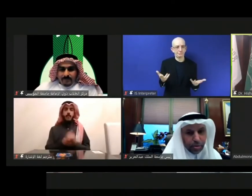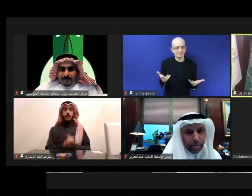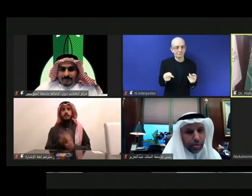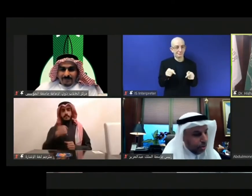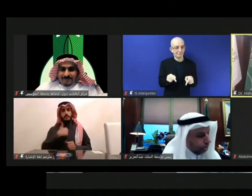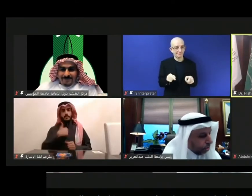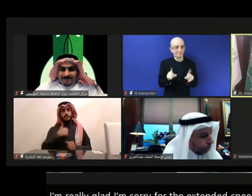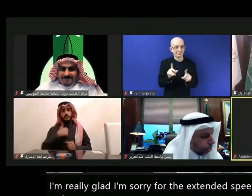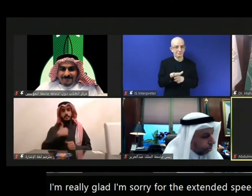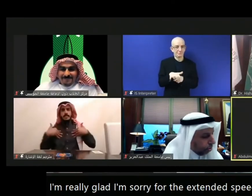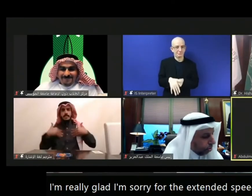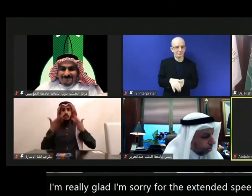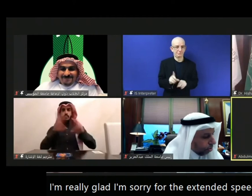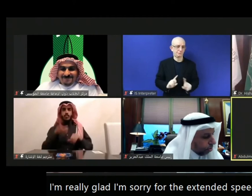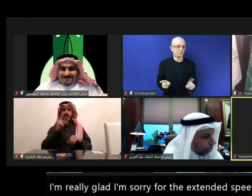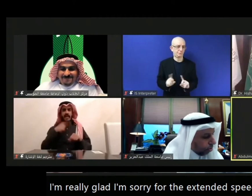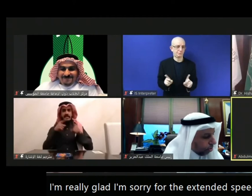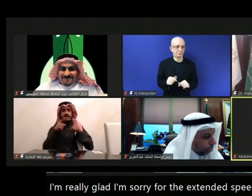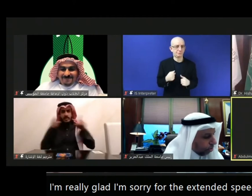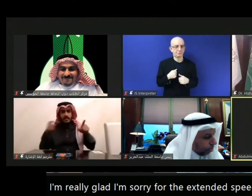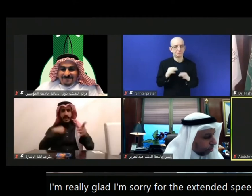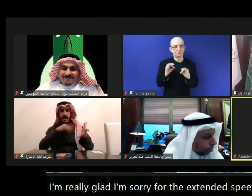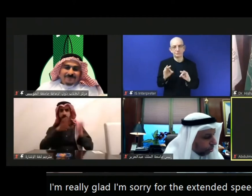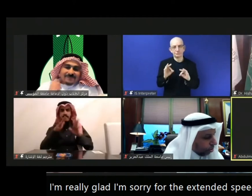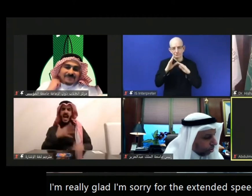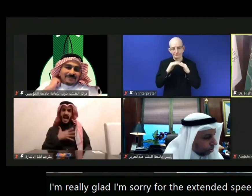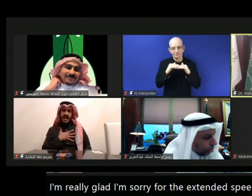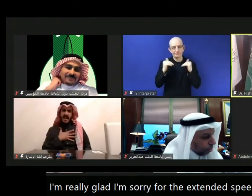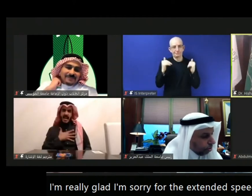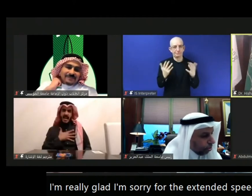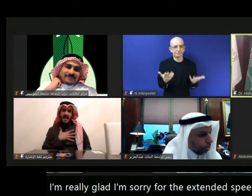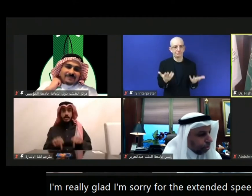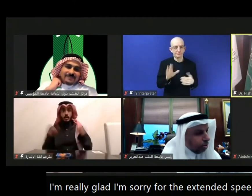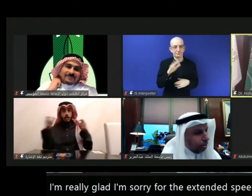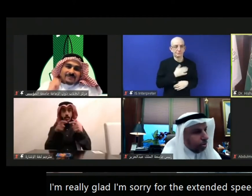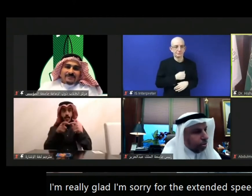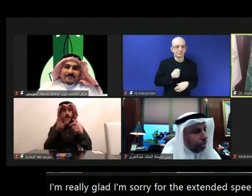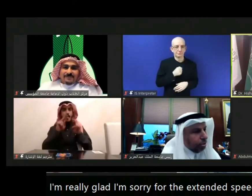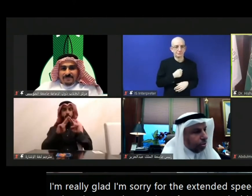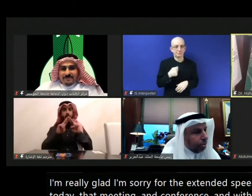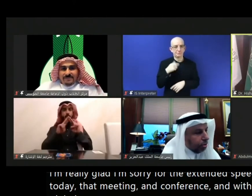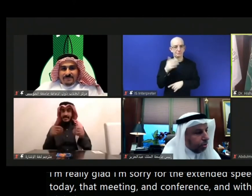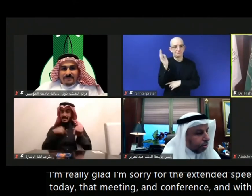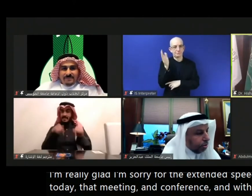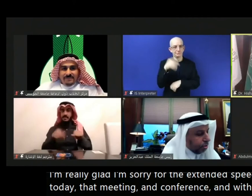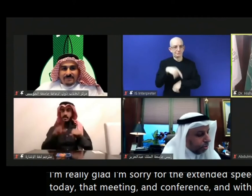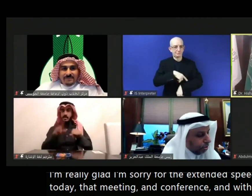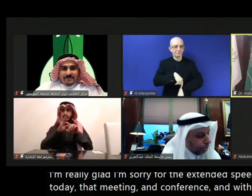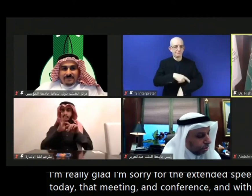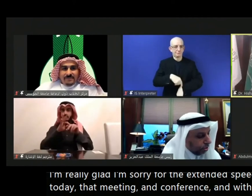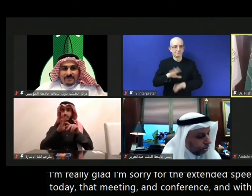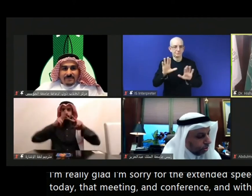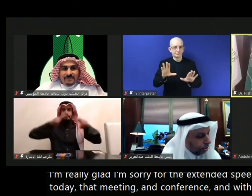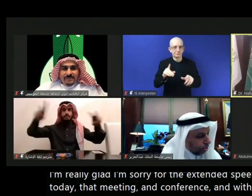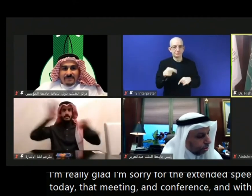but today that meeting and conference, and with the all that global and with the different diversity that